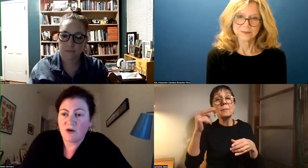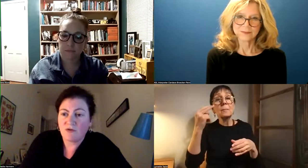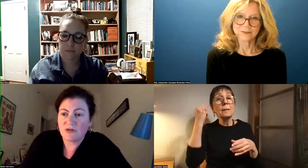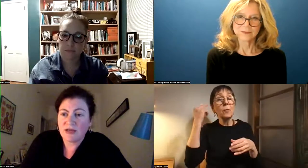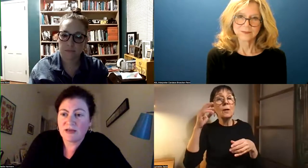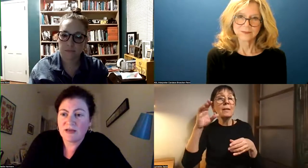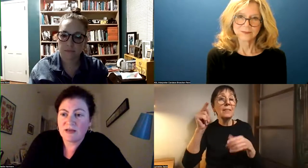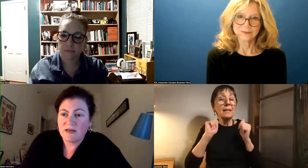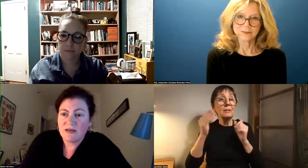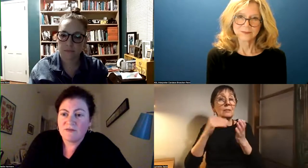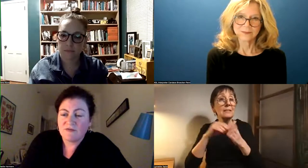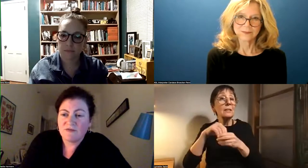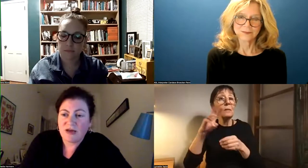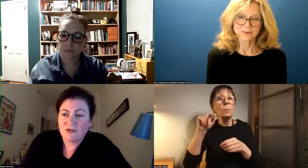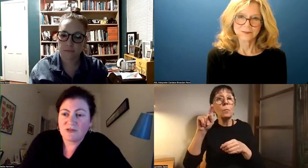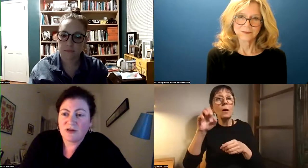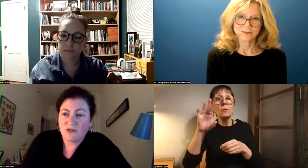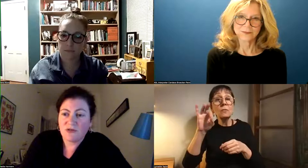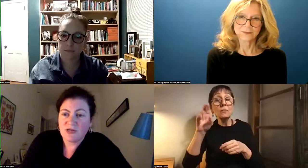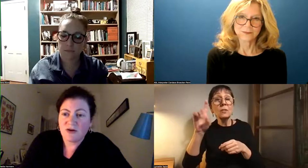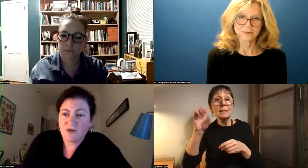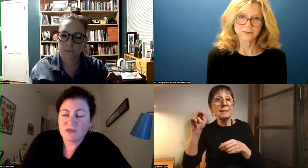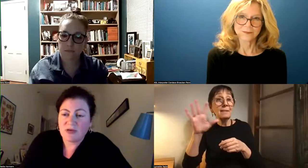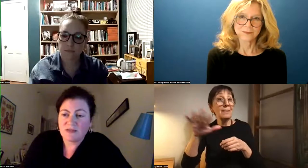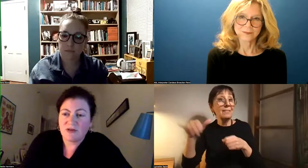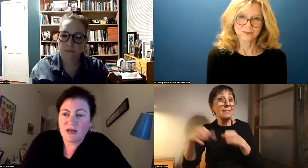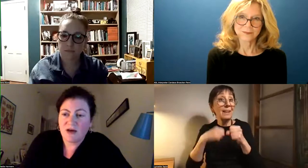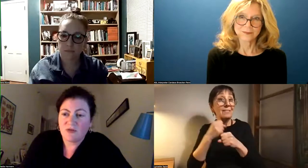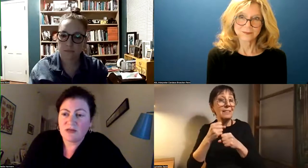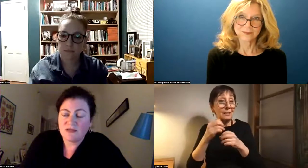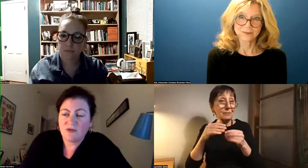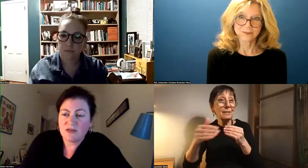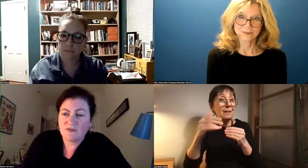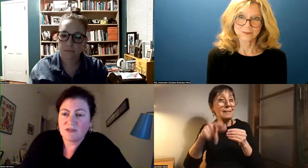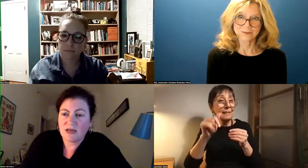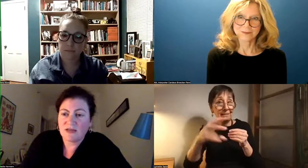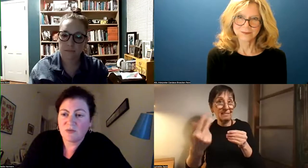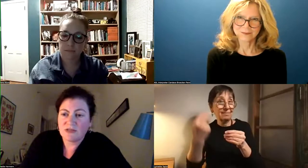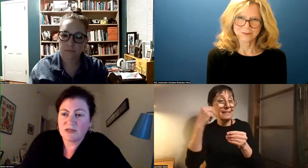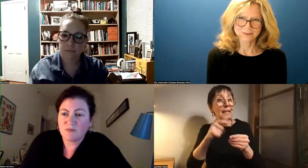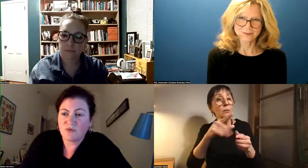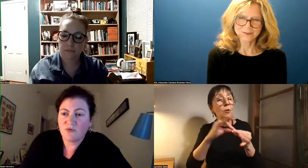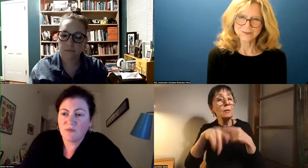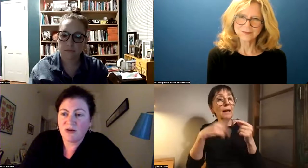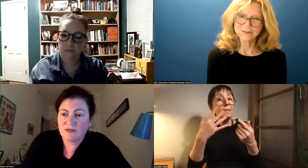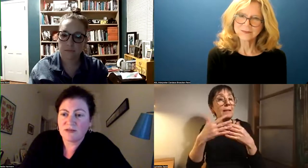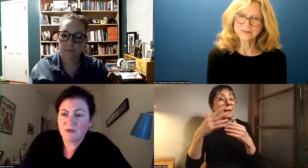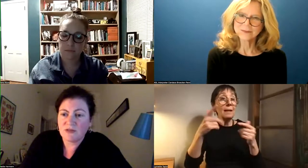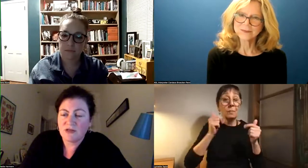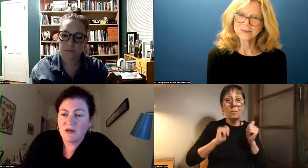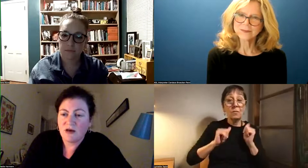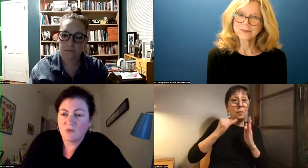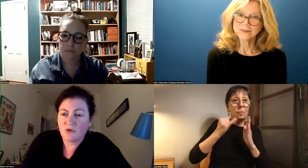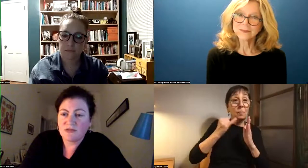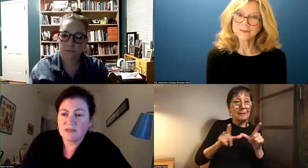in Waterford, Connecticut. 55 years on, will you share your perspective on how the integration of sign language as a performing arts